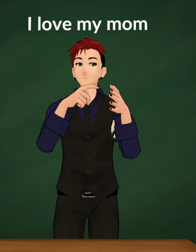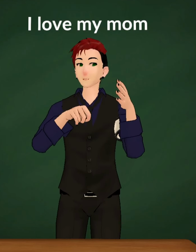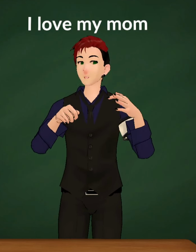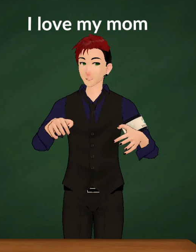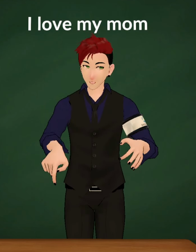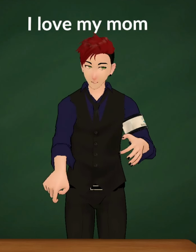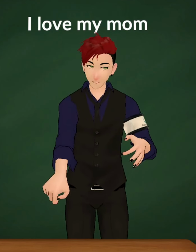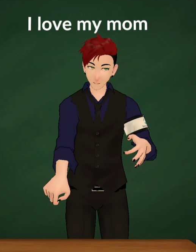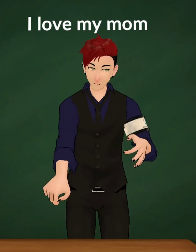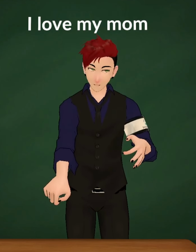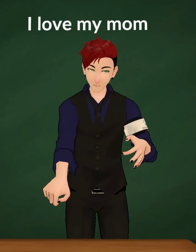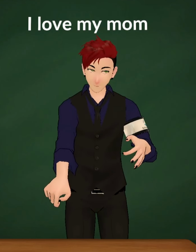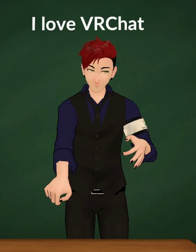But what if I wanted to say,